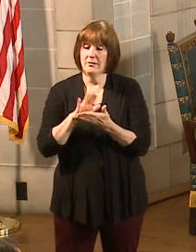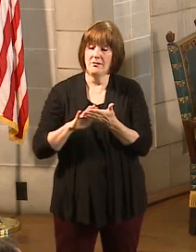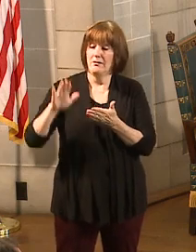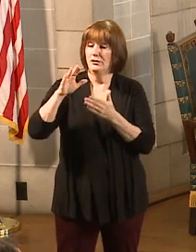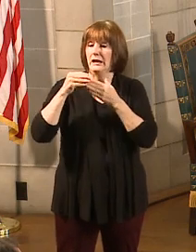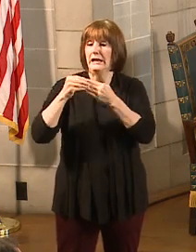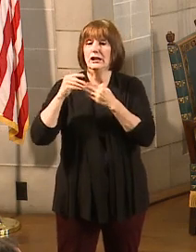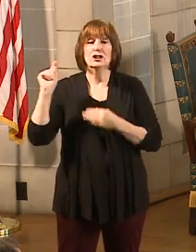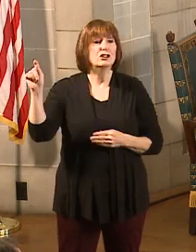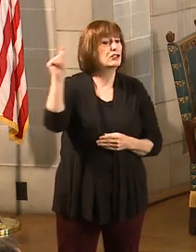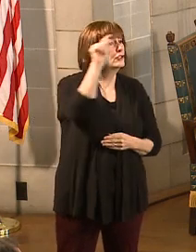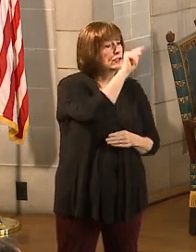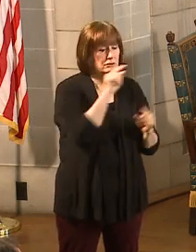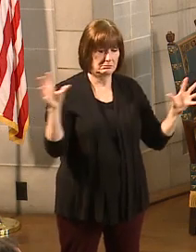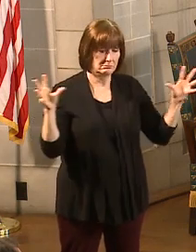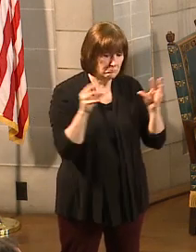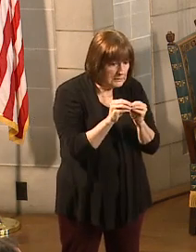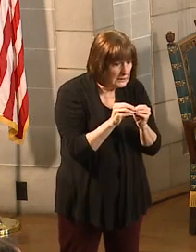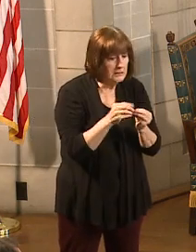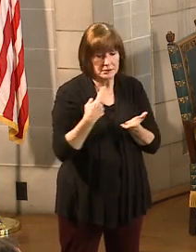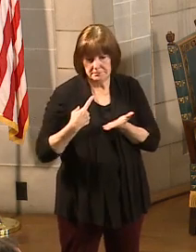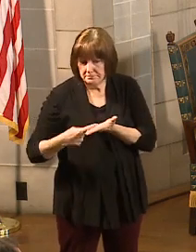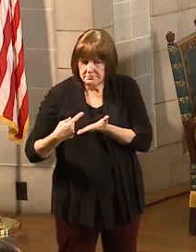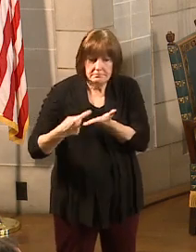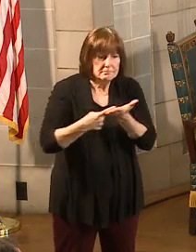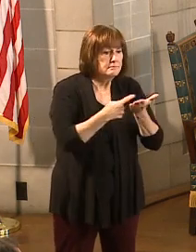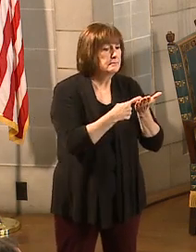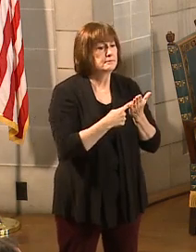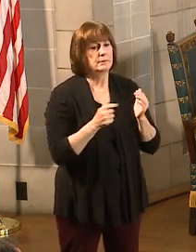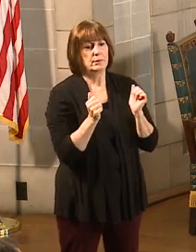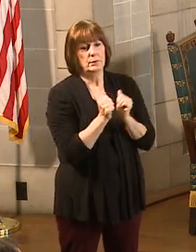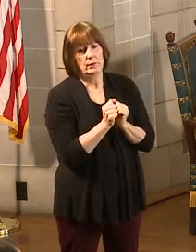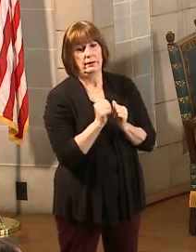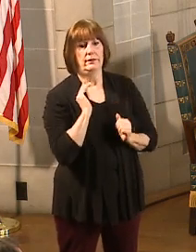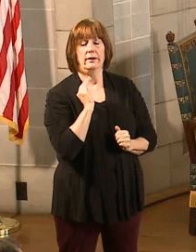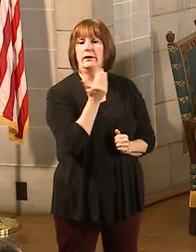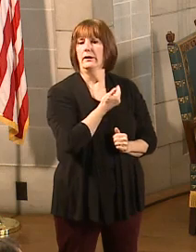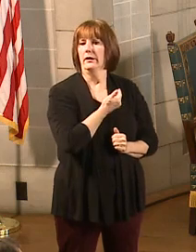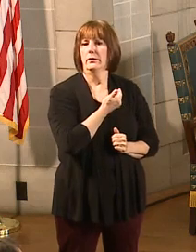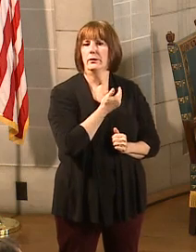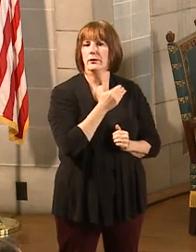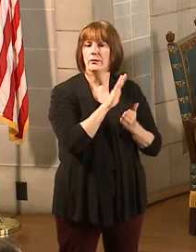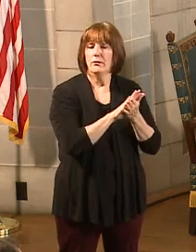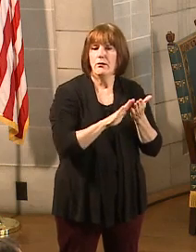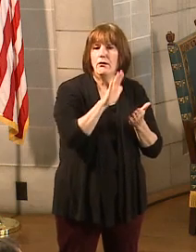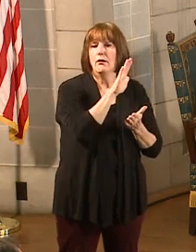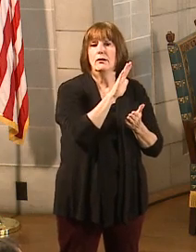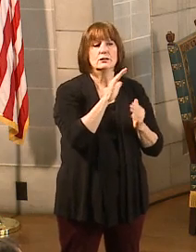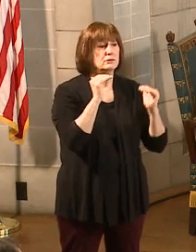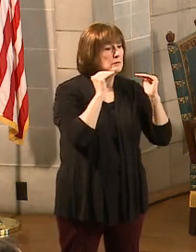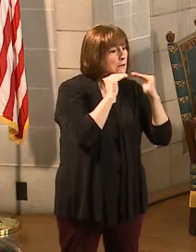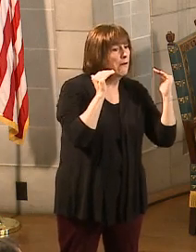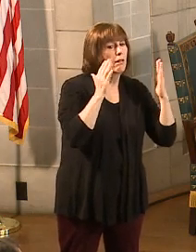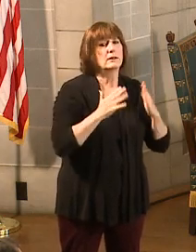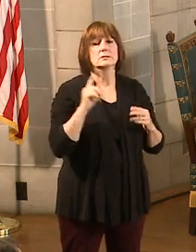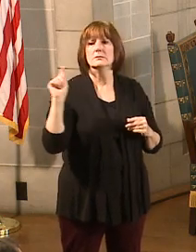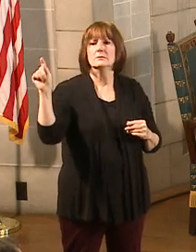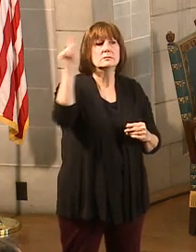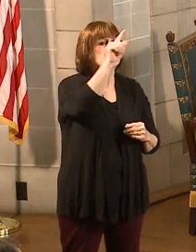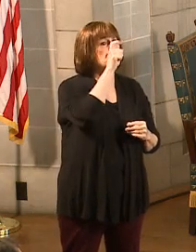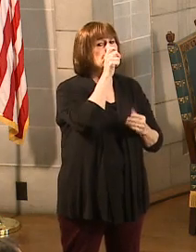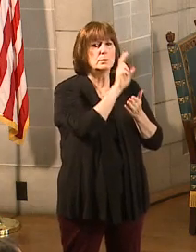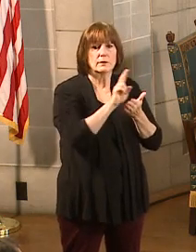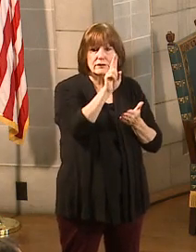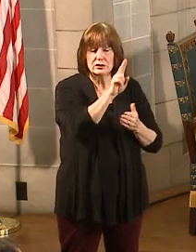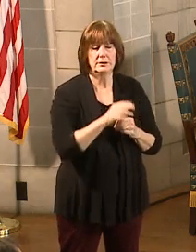leadership have been meeting together. They have been meeting with our colleagues in the other higher education institutions here in